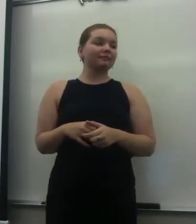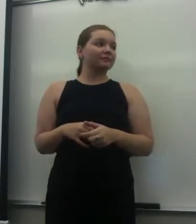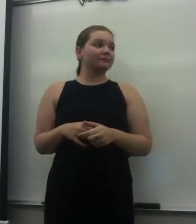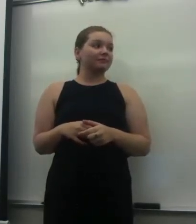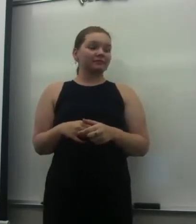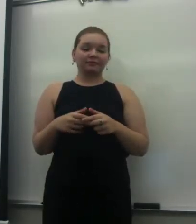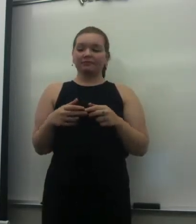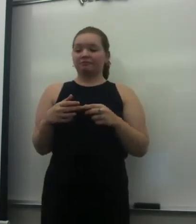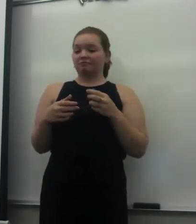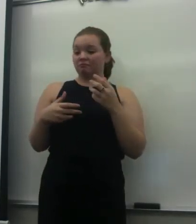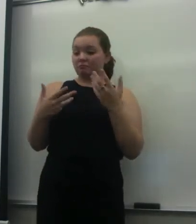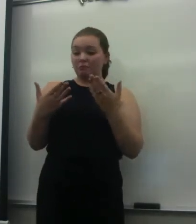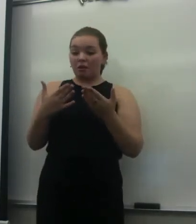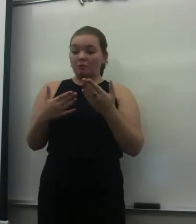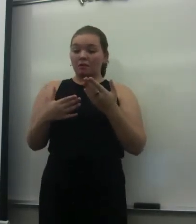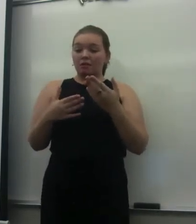plaintiff or the